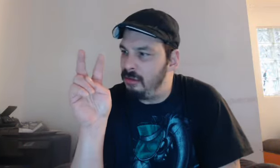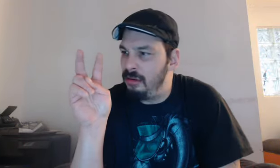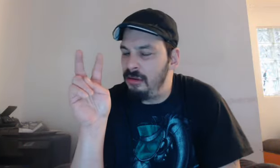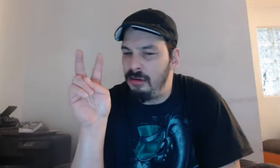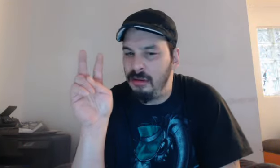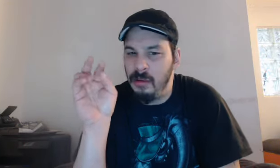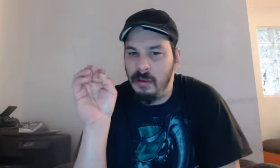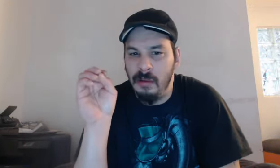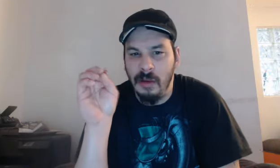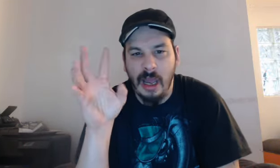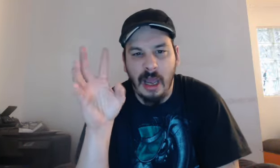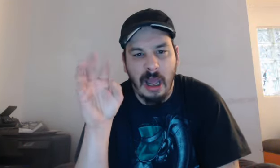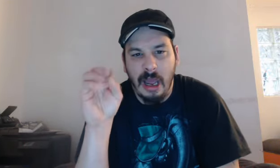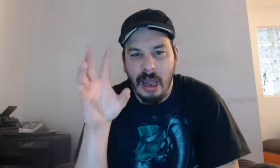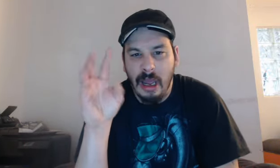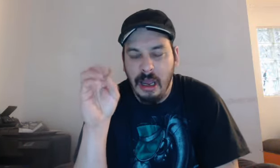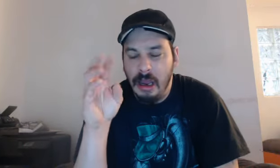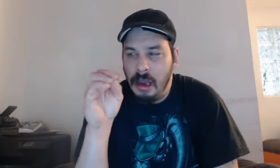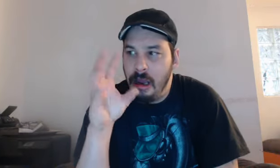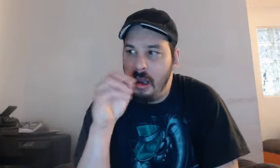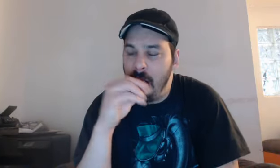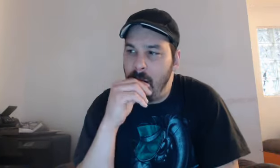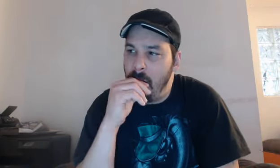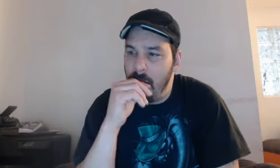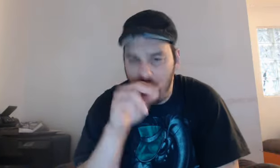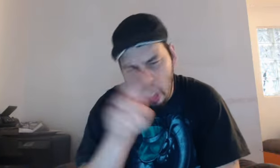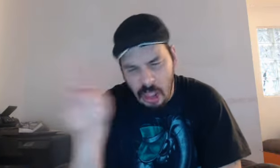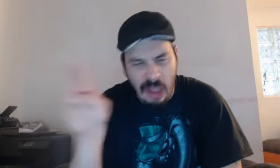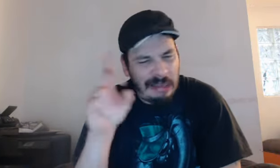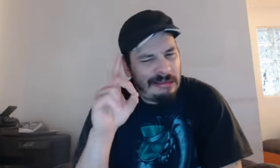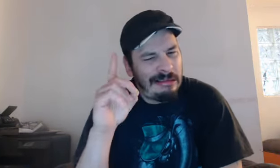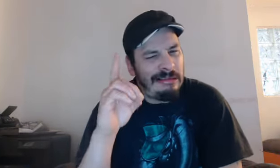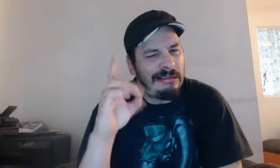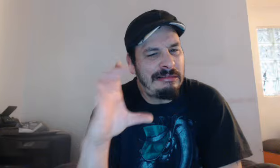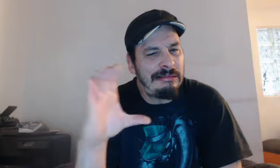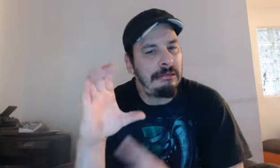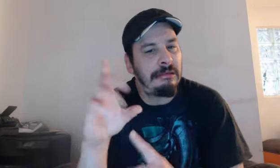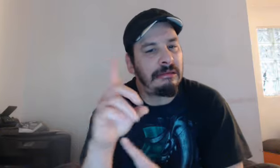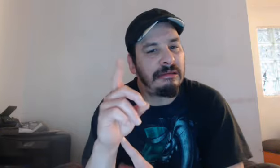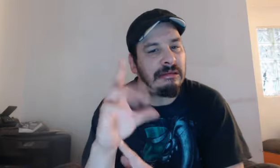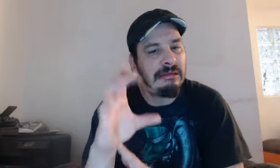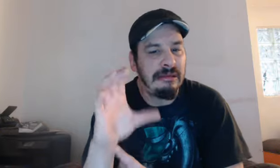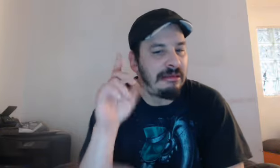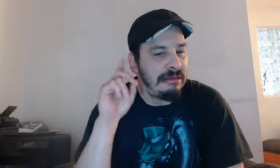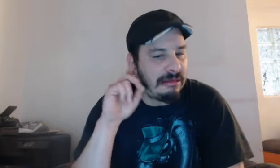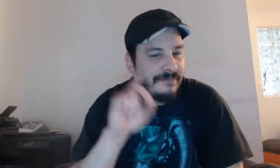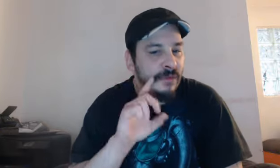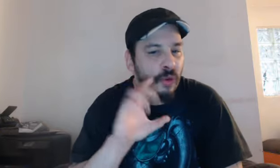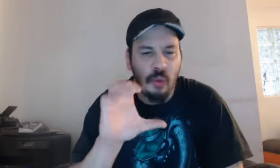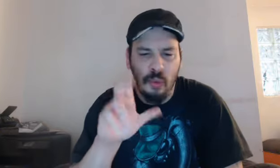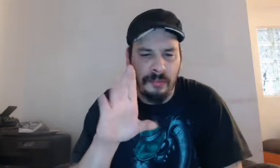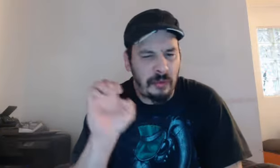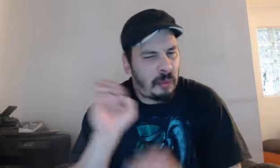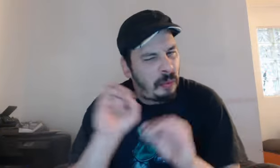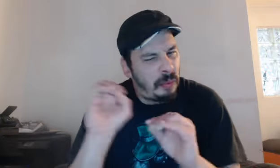sometimes people who have achieved success have something to share for those people who are on their way up. And I think that's why it makes sense that you wrote